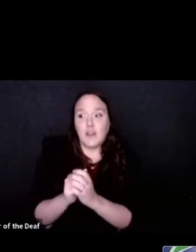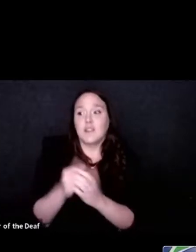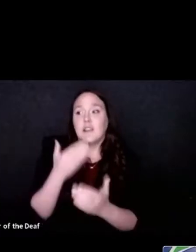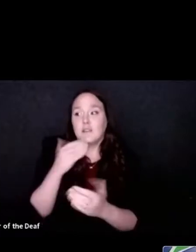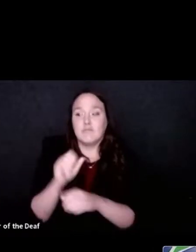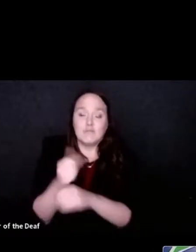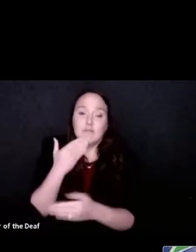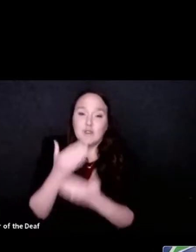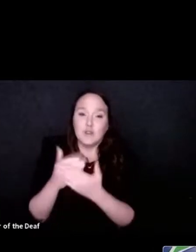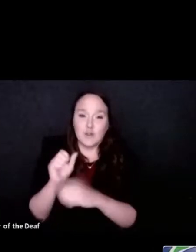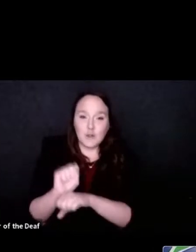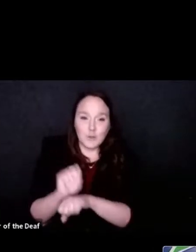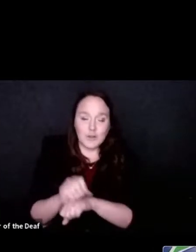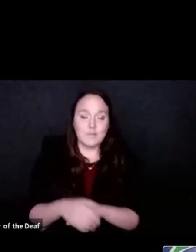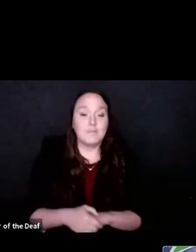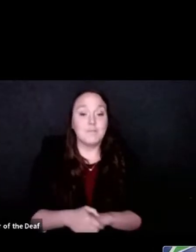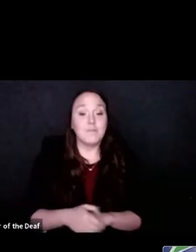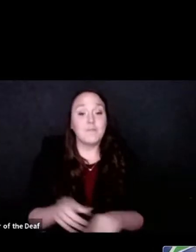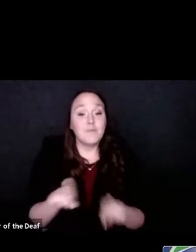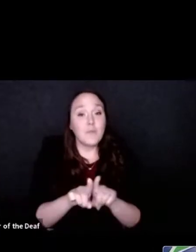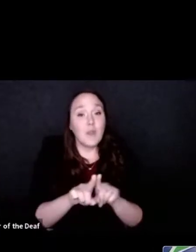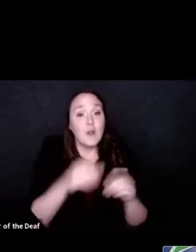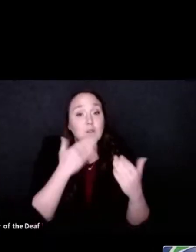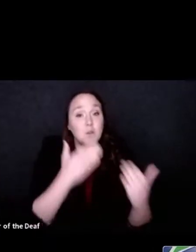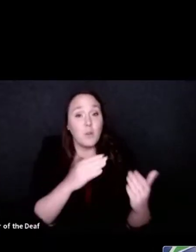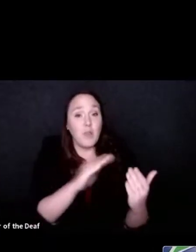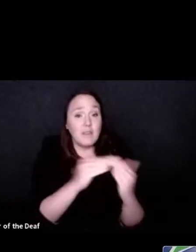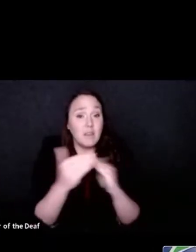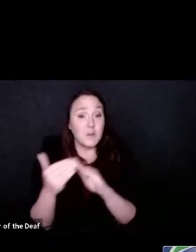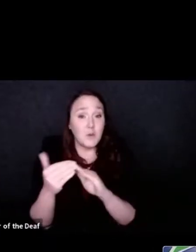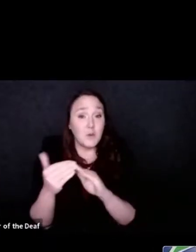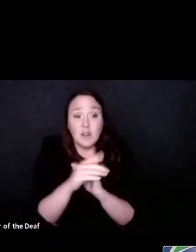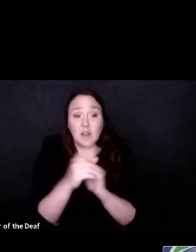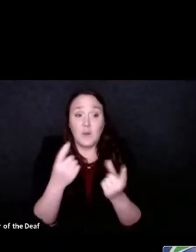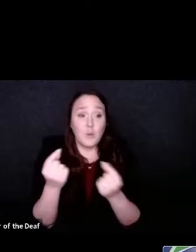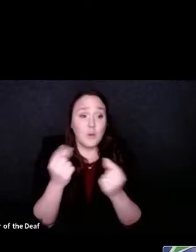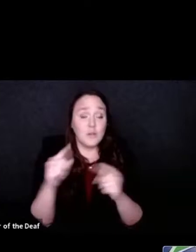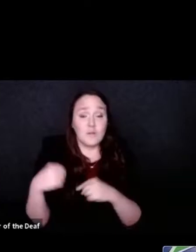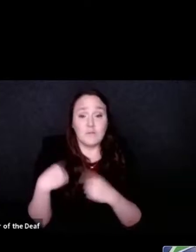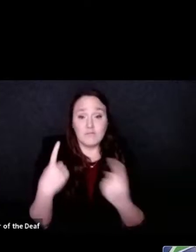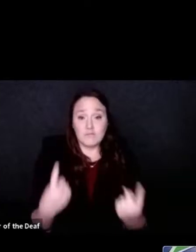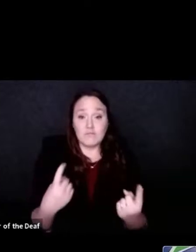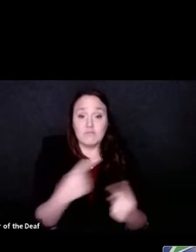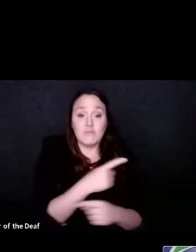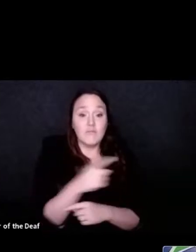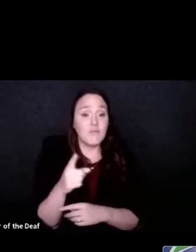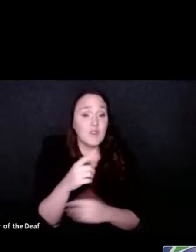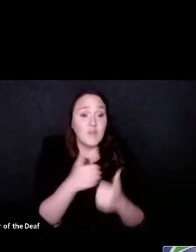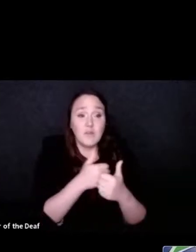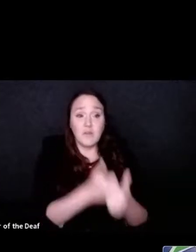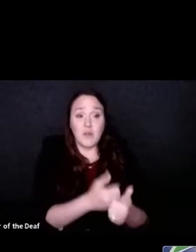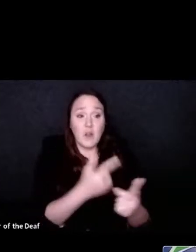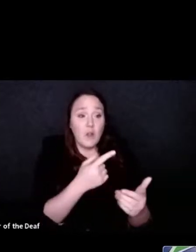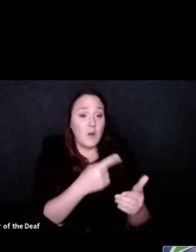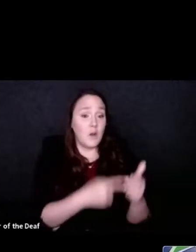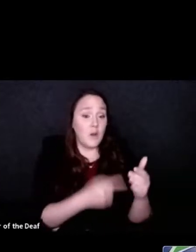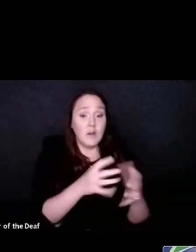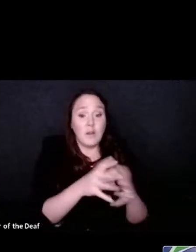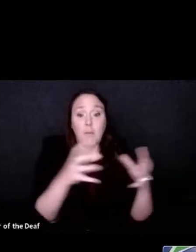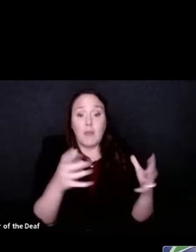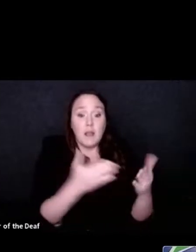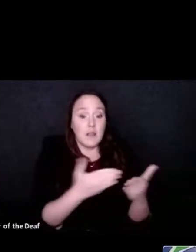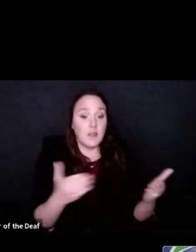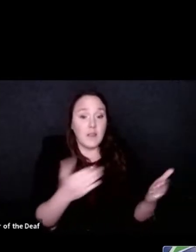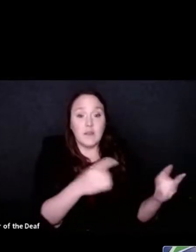well done. I also want to thank the community for what you've done in being compliant with the many things